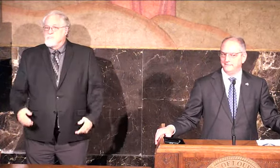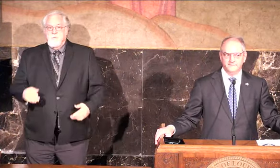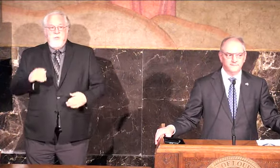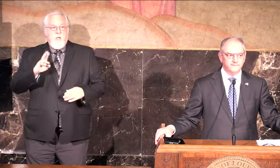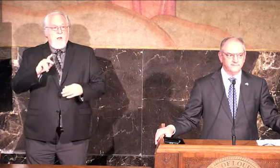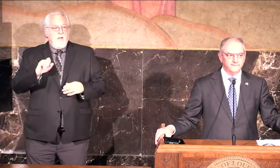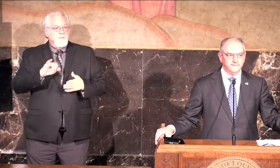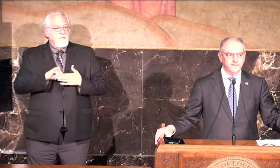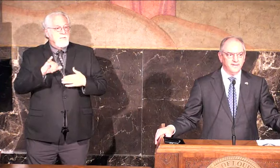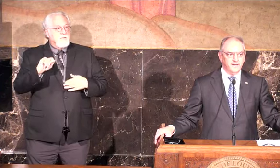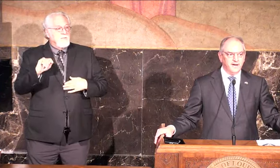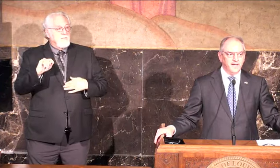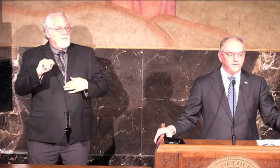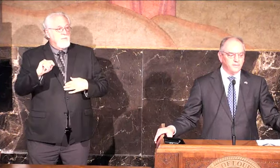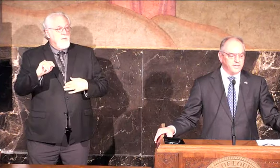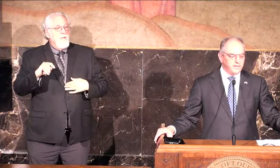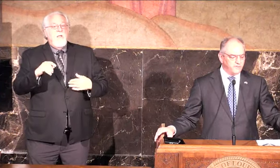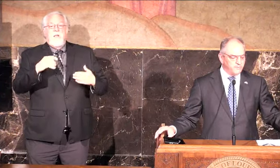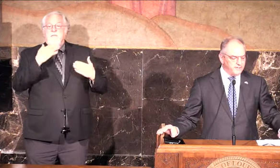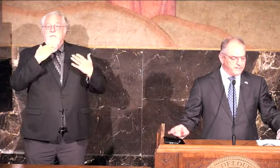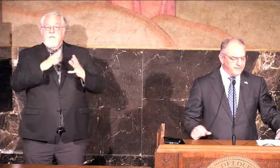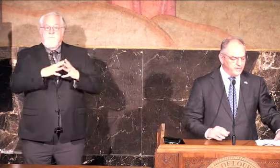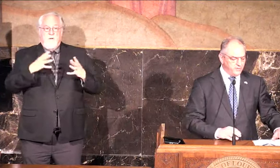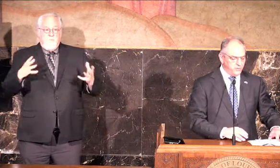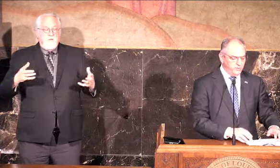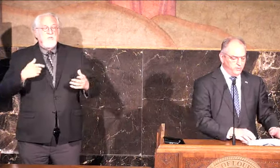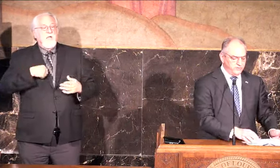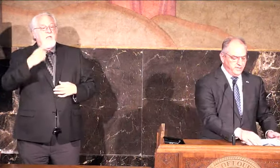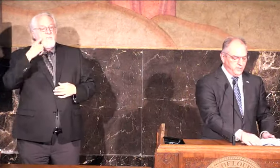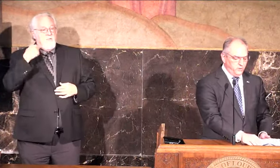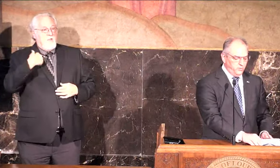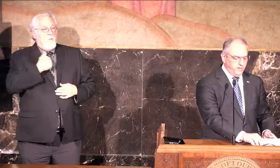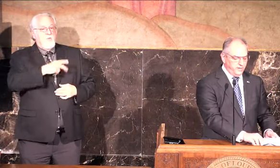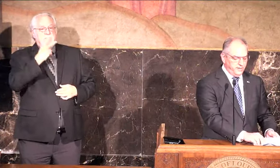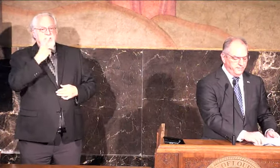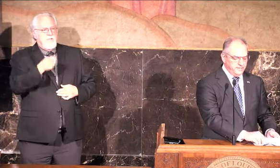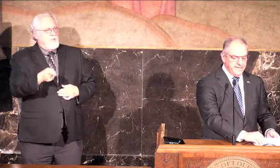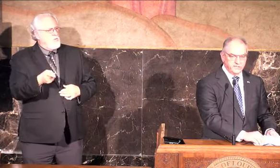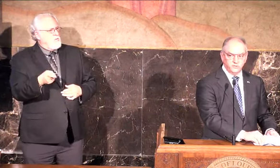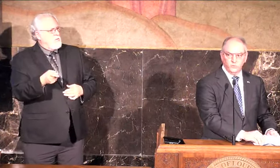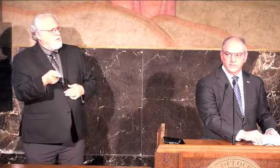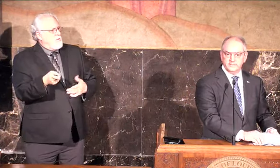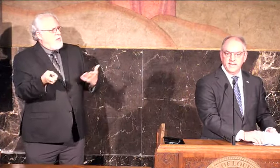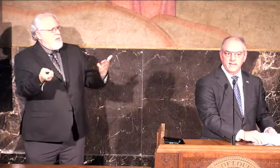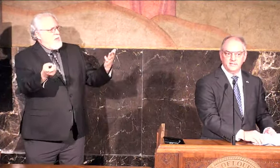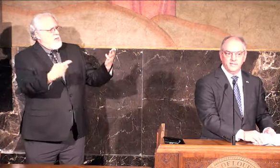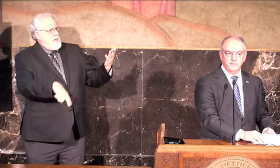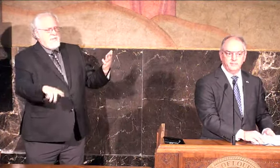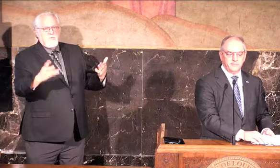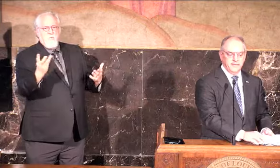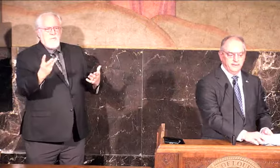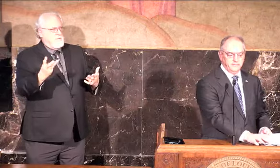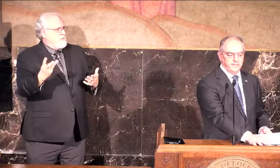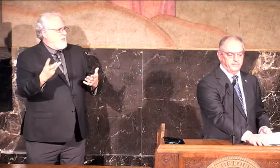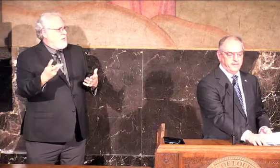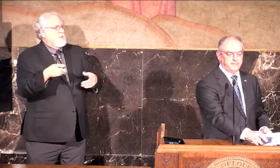it. All right. Well, thank you very much. I think we will see you next